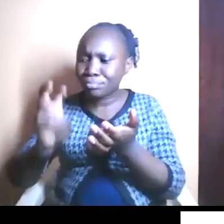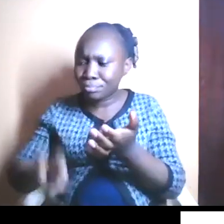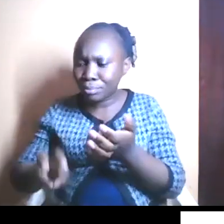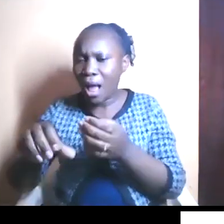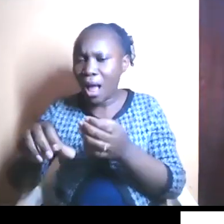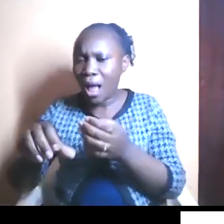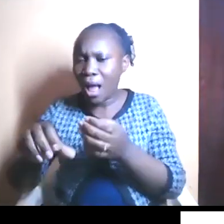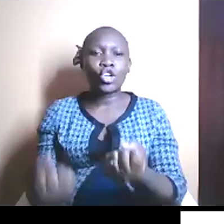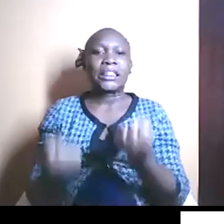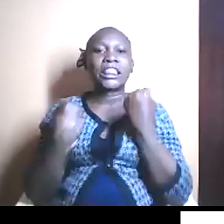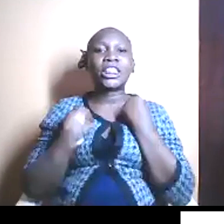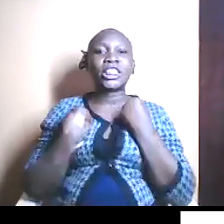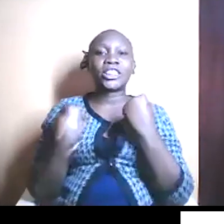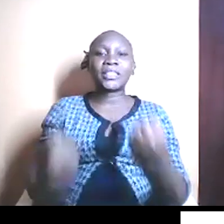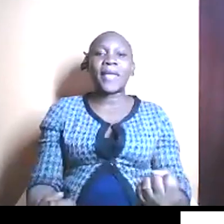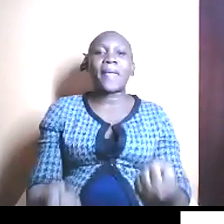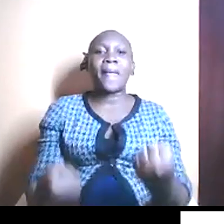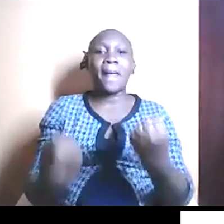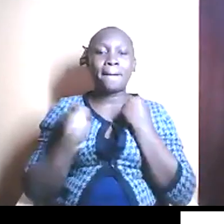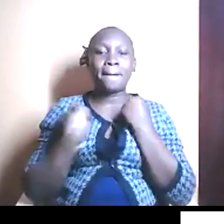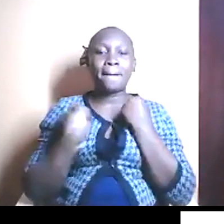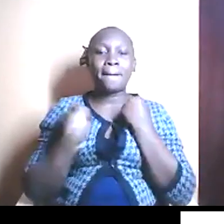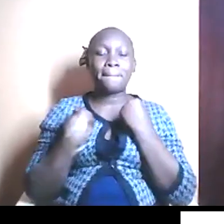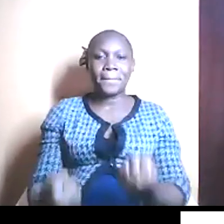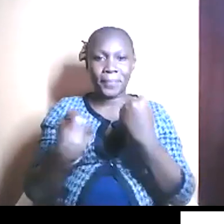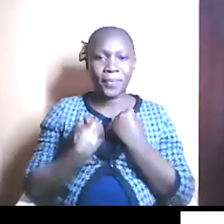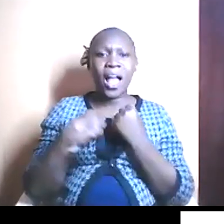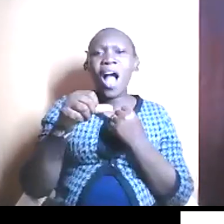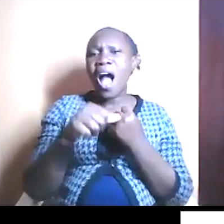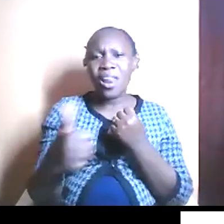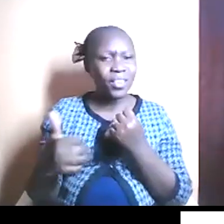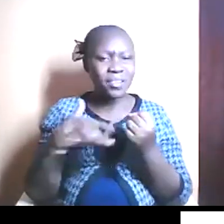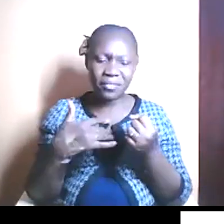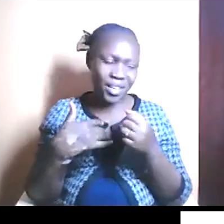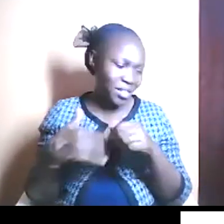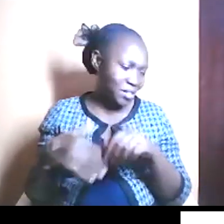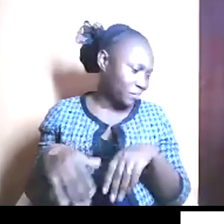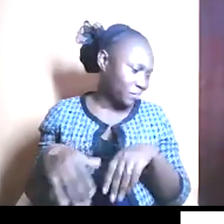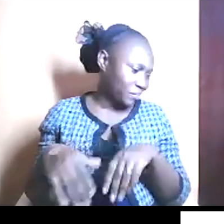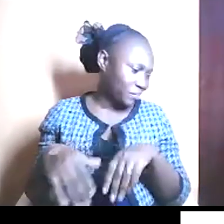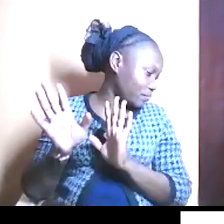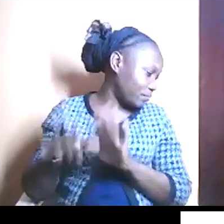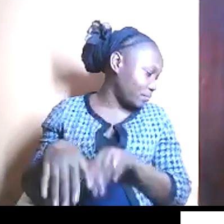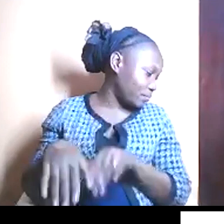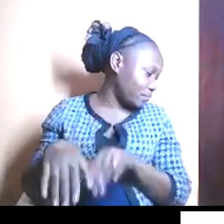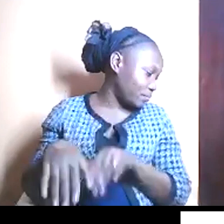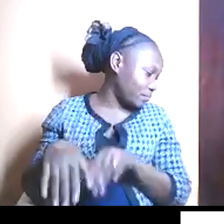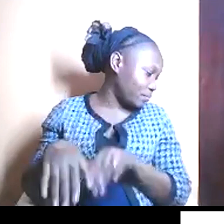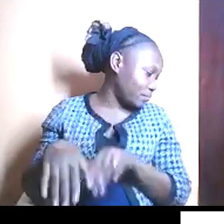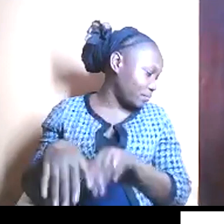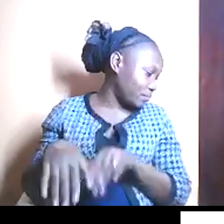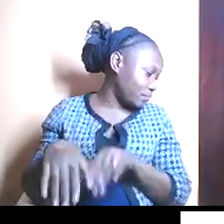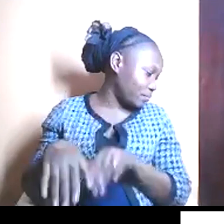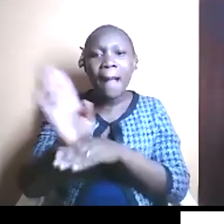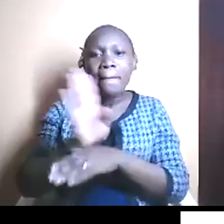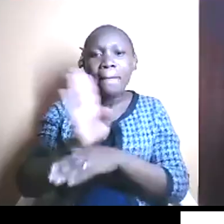and well-being, I just leave. Keeping myself busy at work, an opportunity presented itself and I grabbed it.